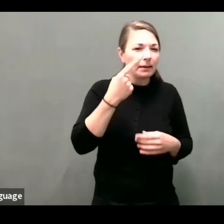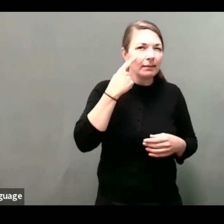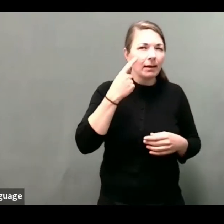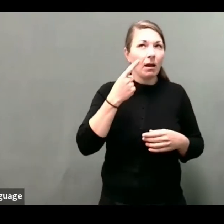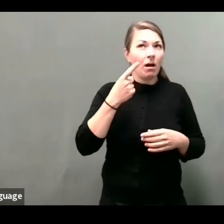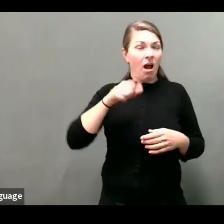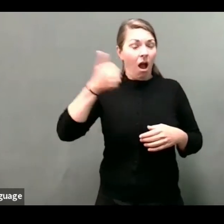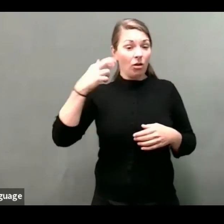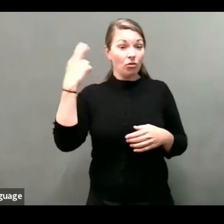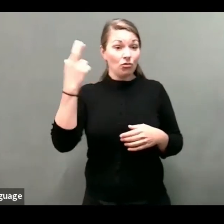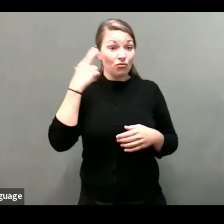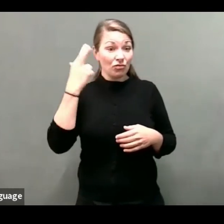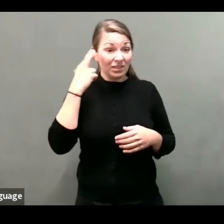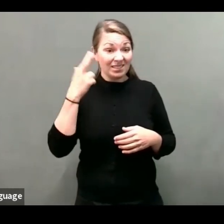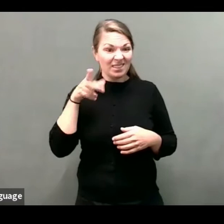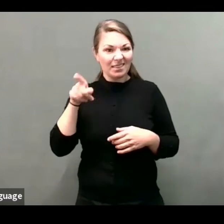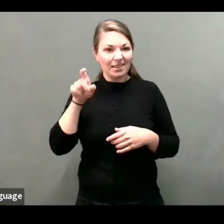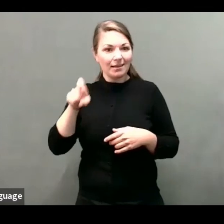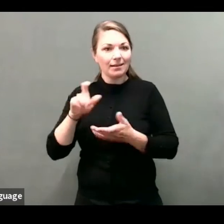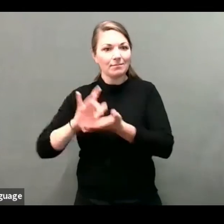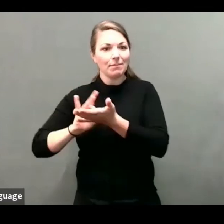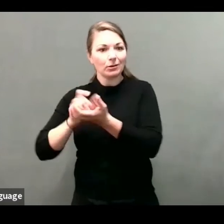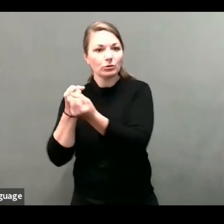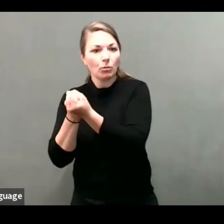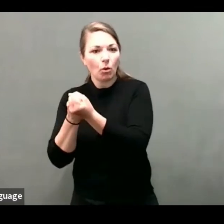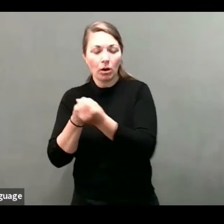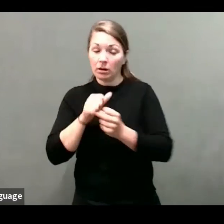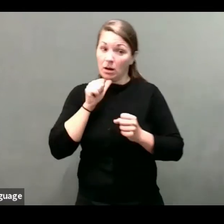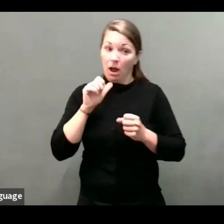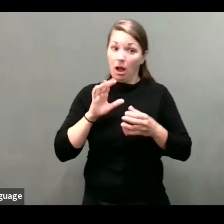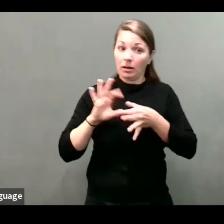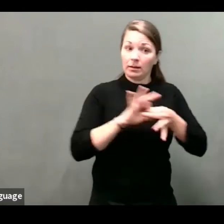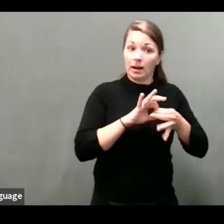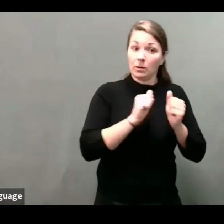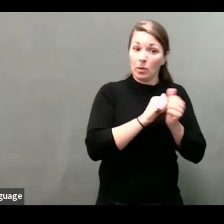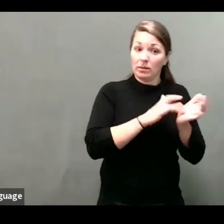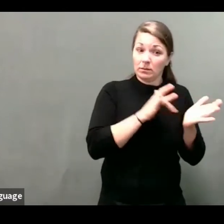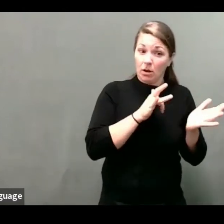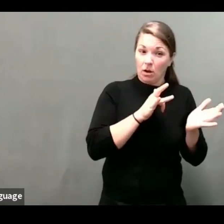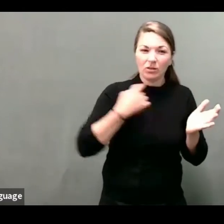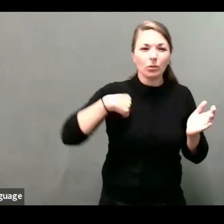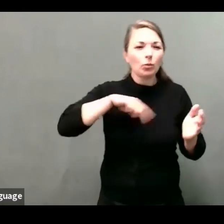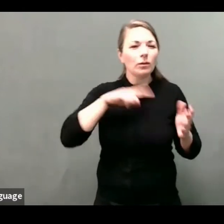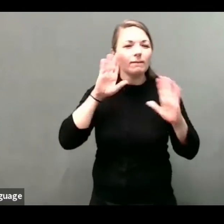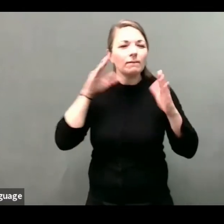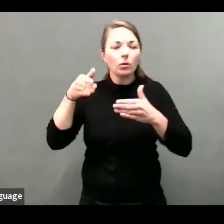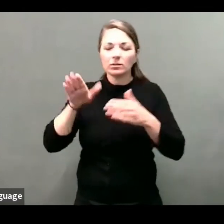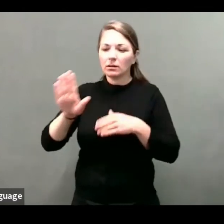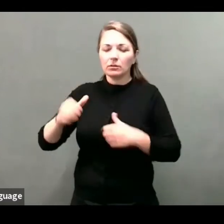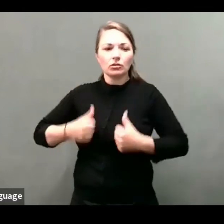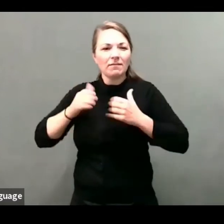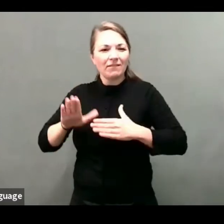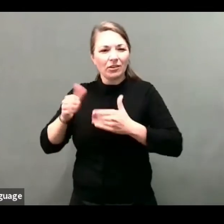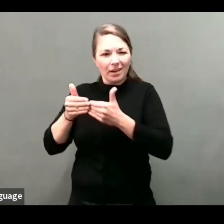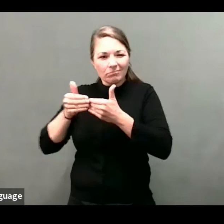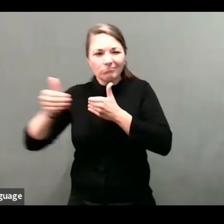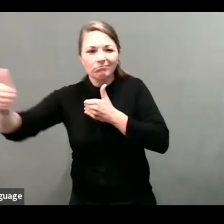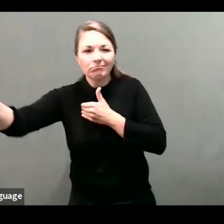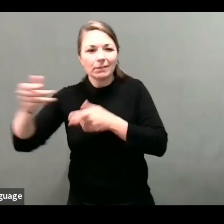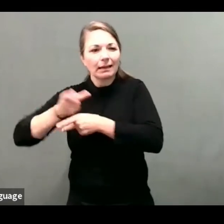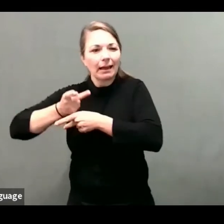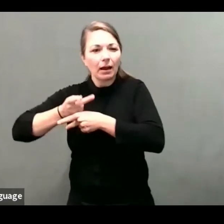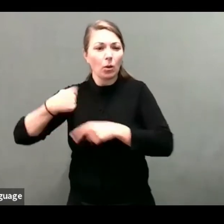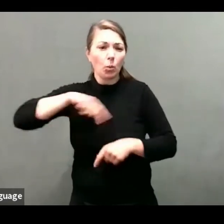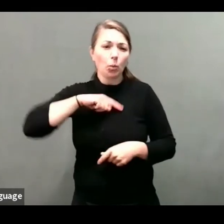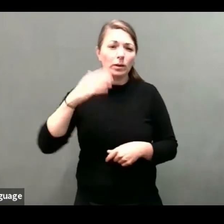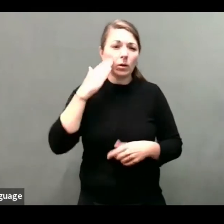medical advocacy that has nothing to do with the assault. And this is more focused on the long-term care that a survivor might receive. So we know that survivors